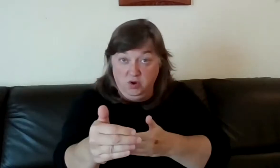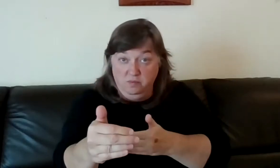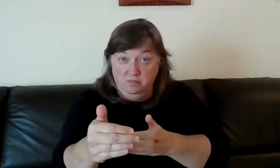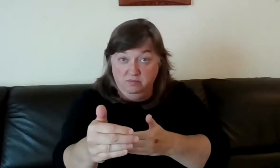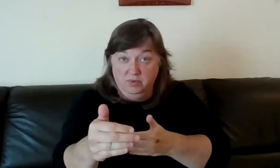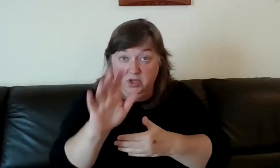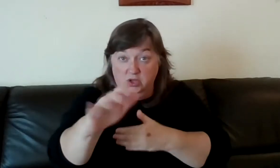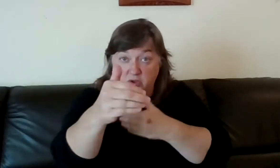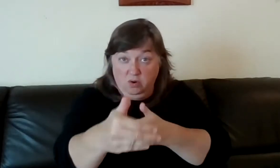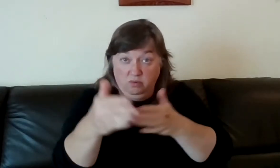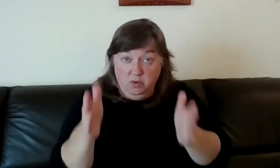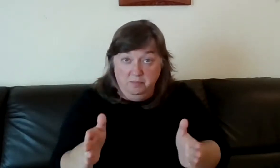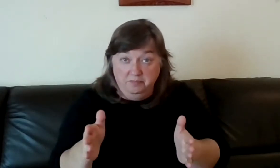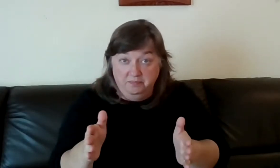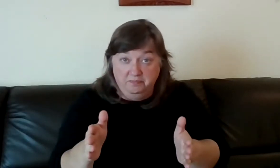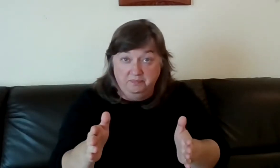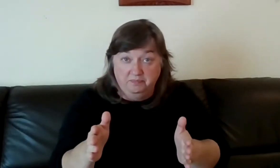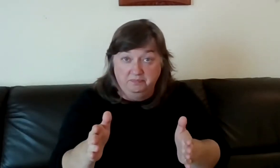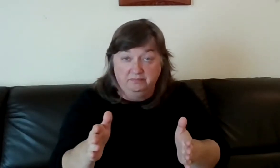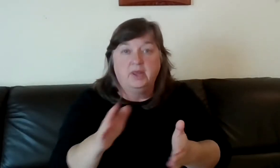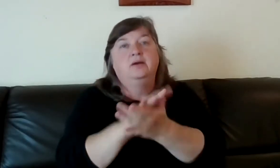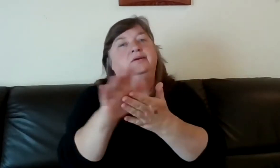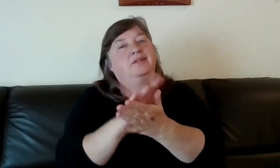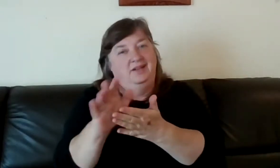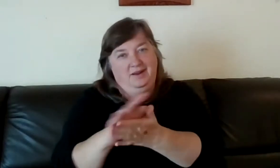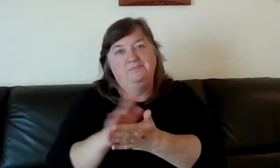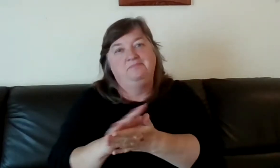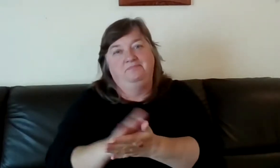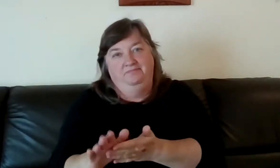room, your room, clean it up.